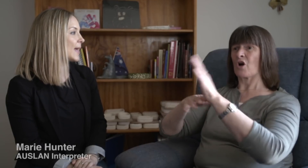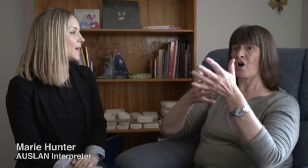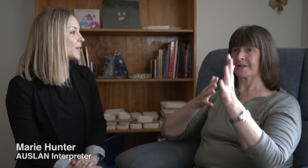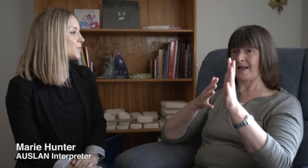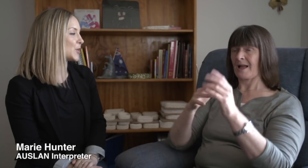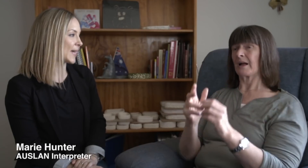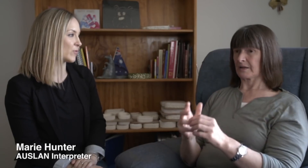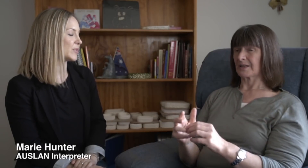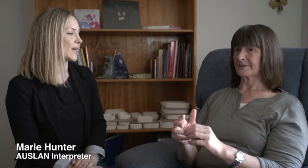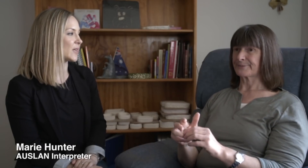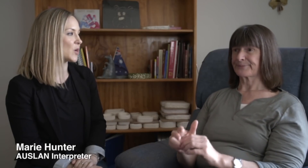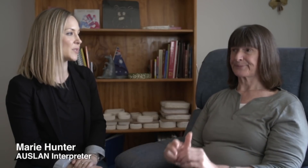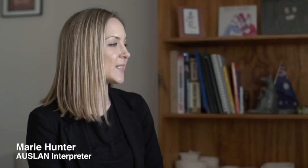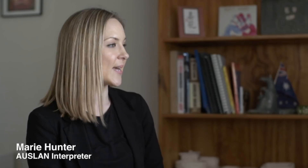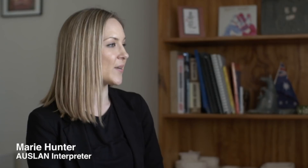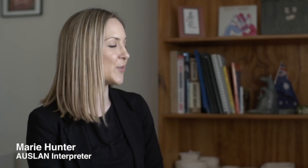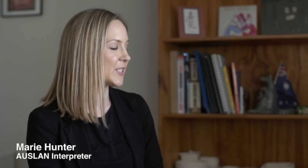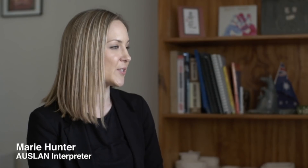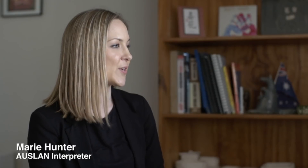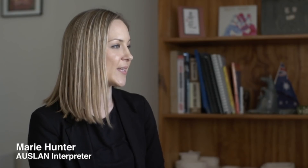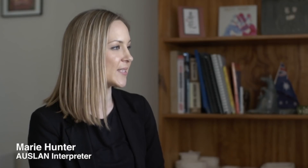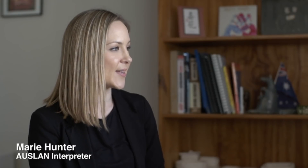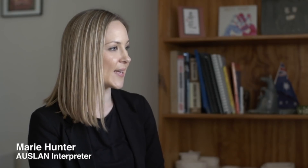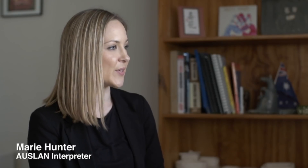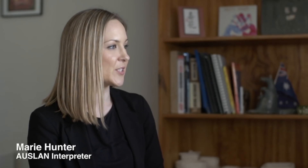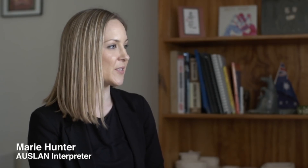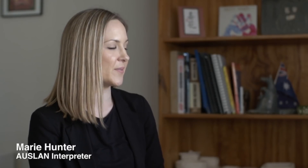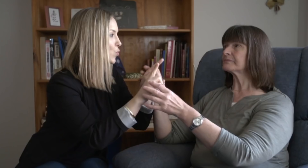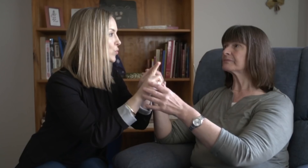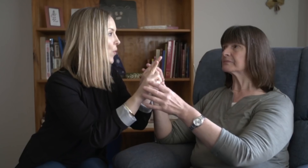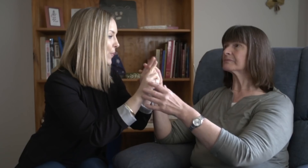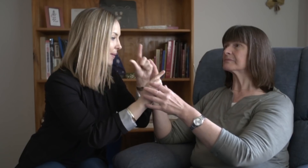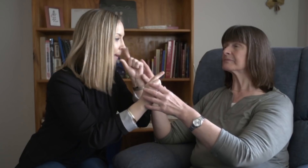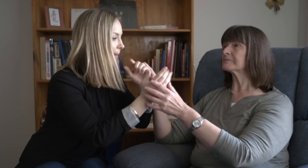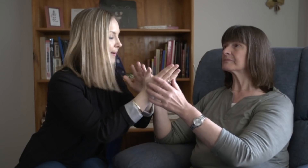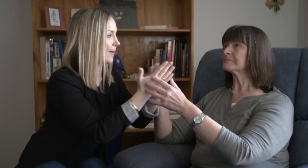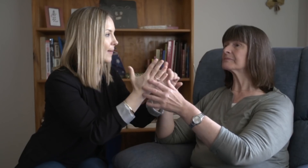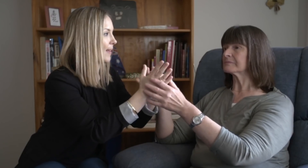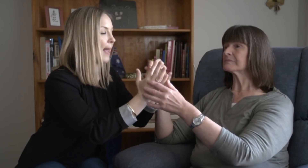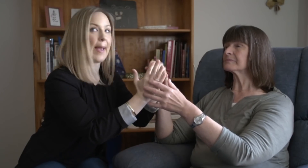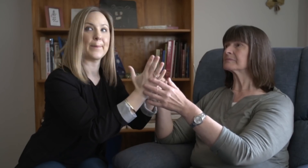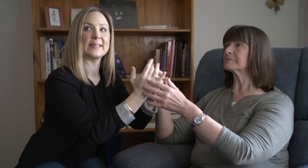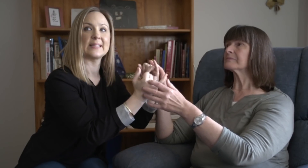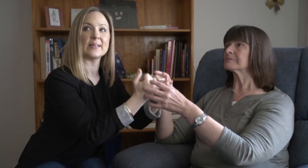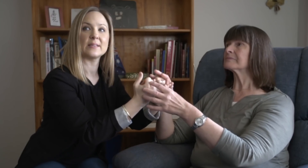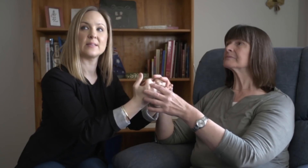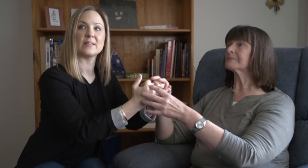And I communicate through tactile Auslan, which is Australian Sign Language. I touch the signs to hear them, so it's all